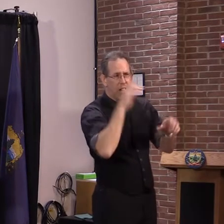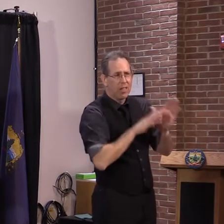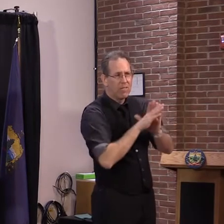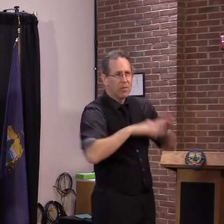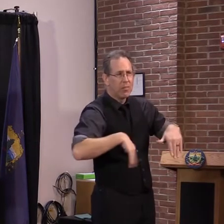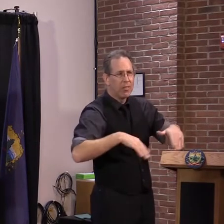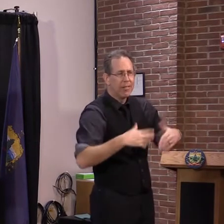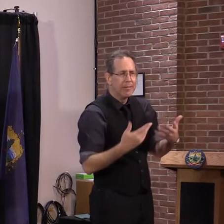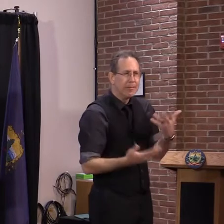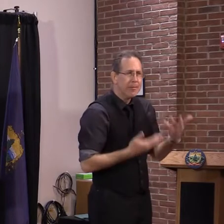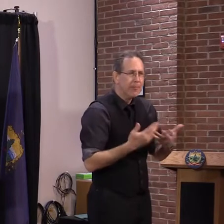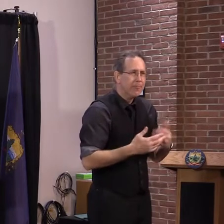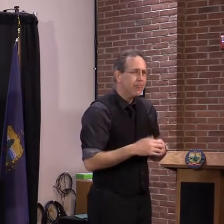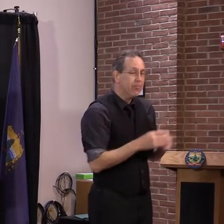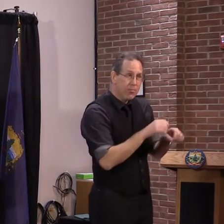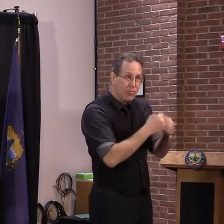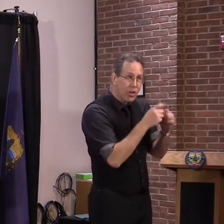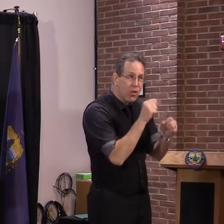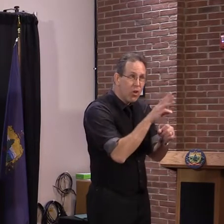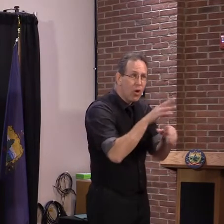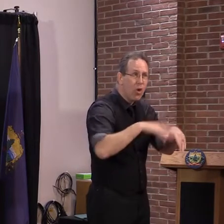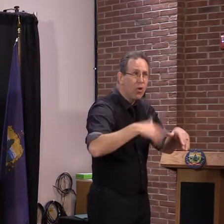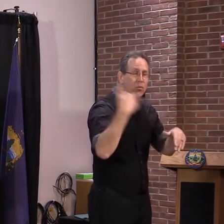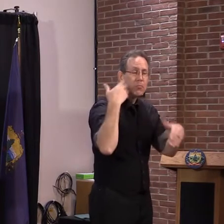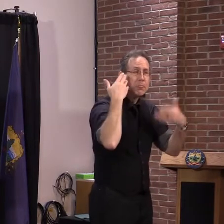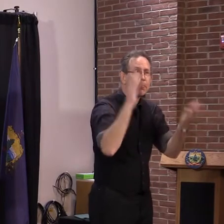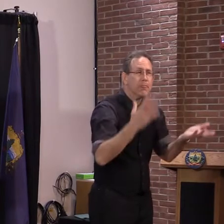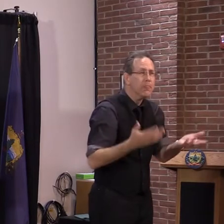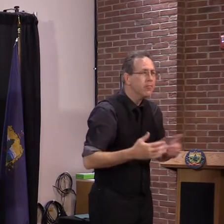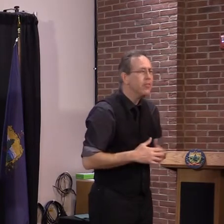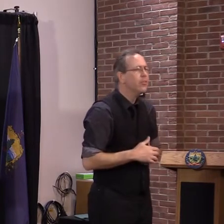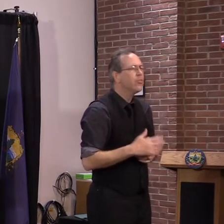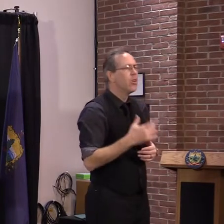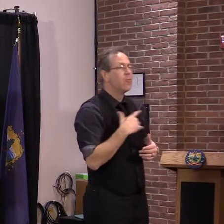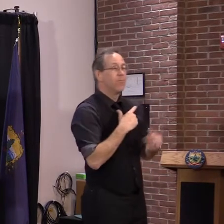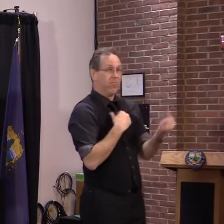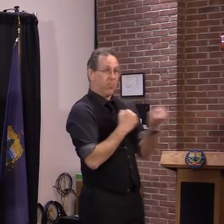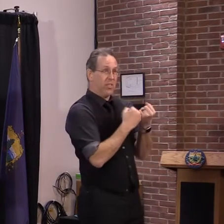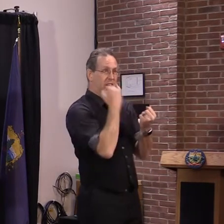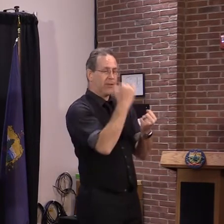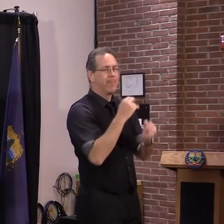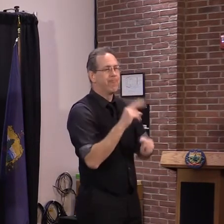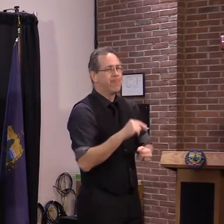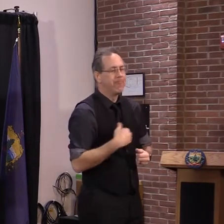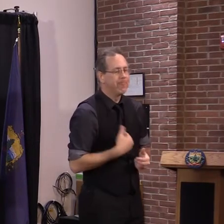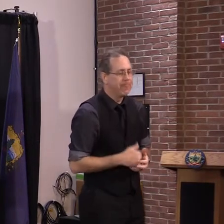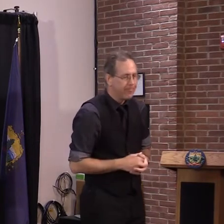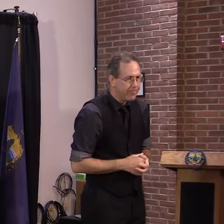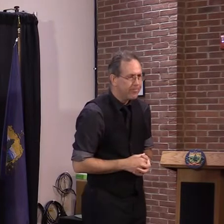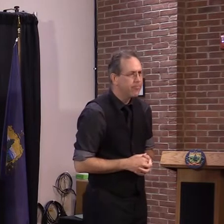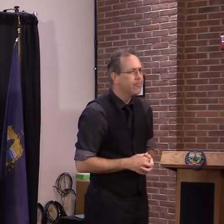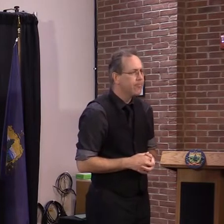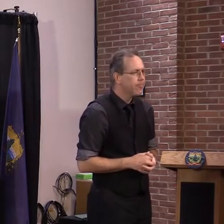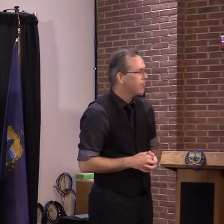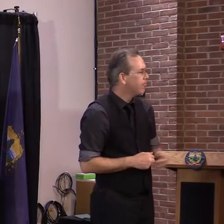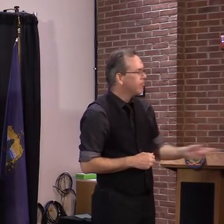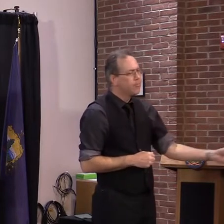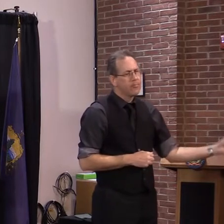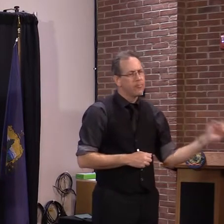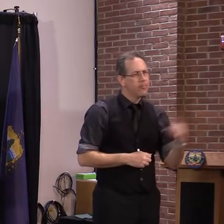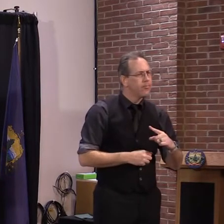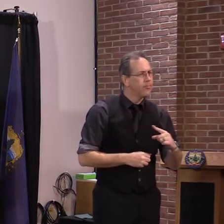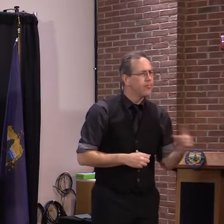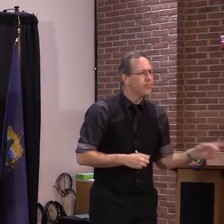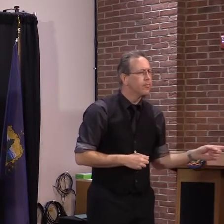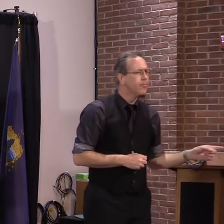So suffice it to say, I'm not in favor of that proposal. To drill into the tax proposals a little more as